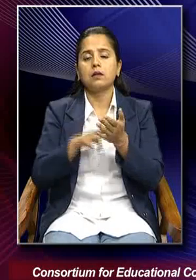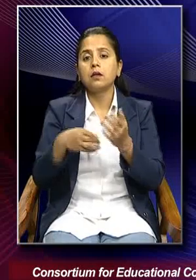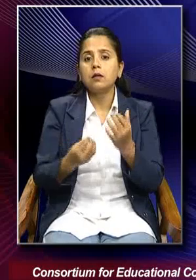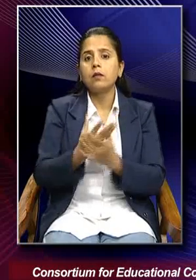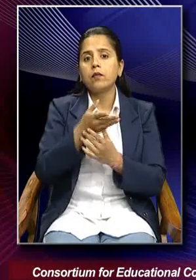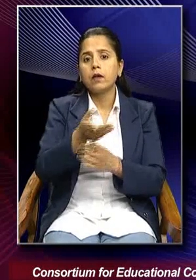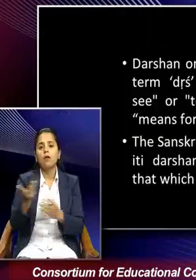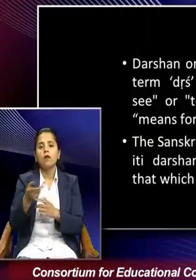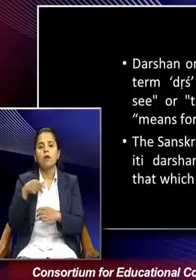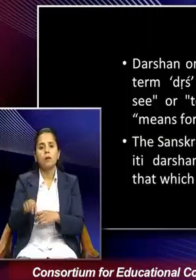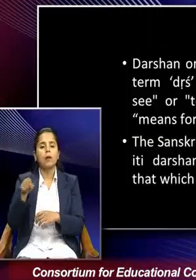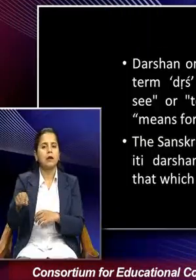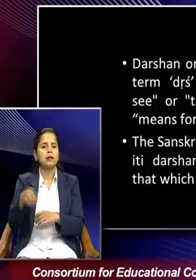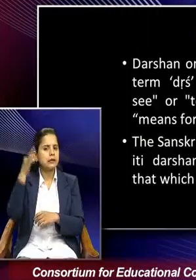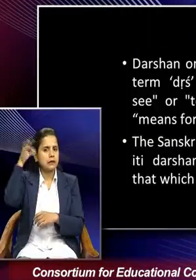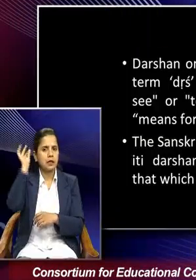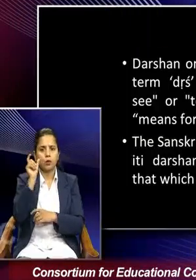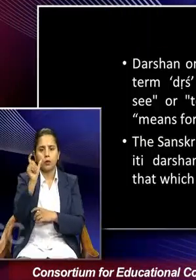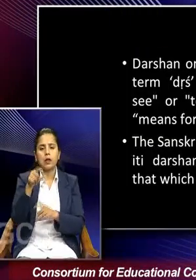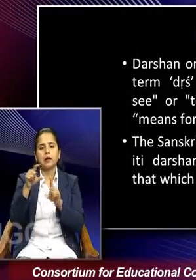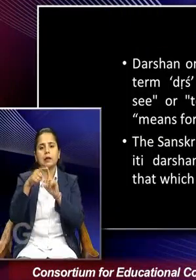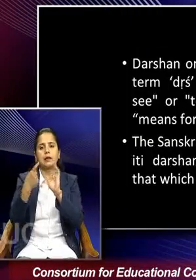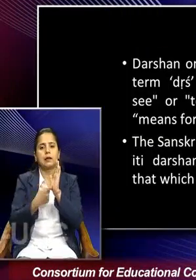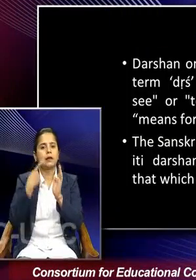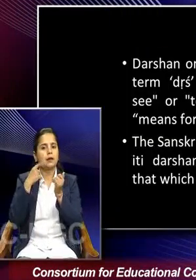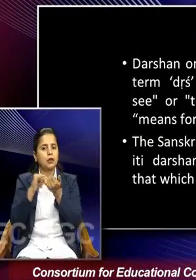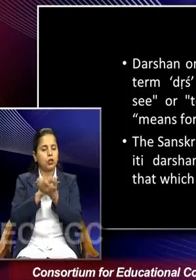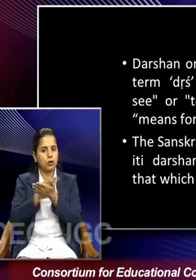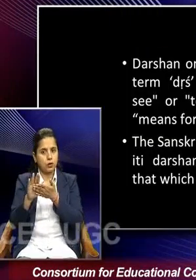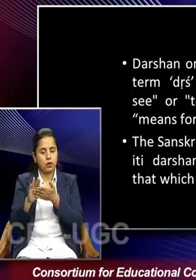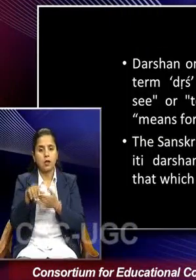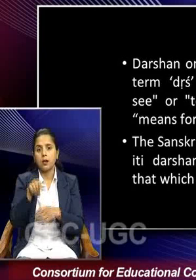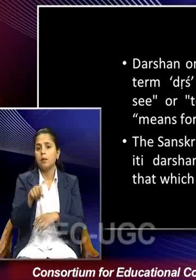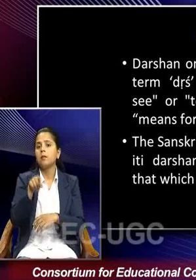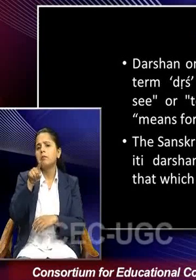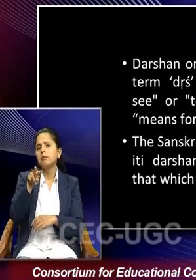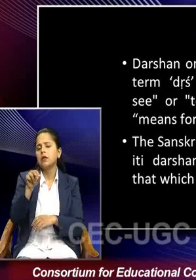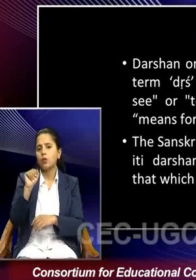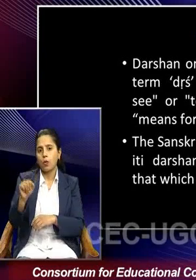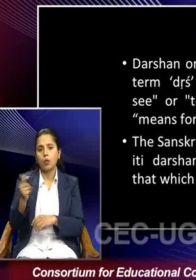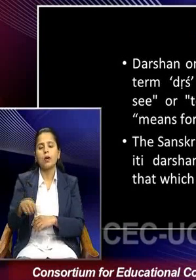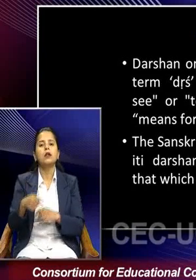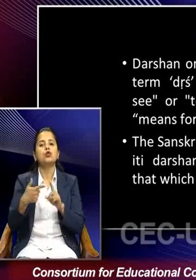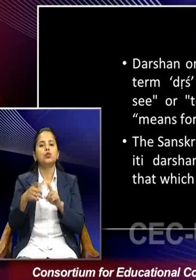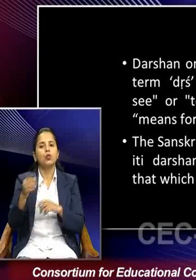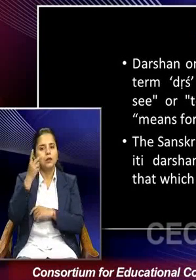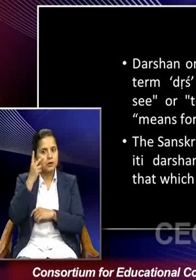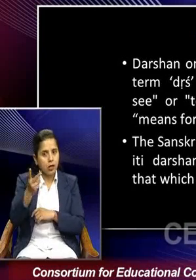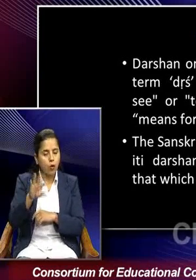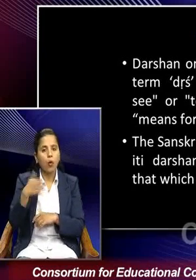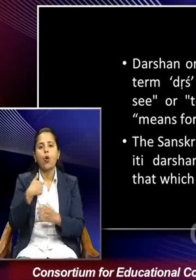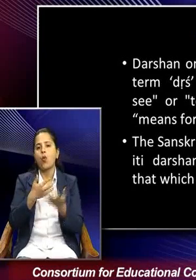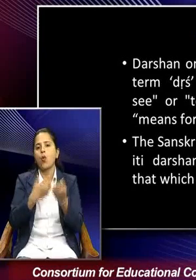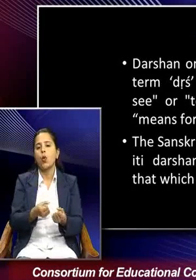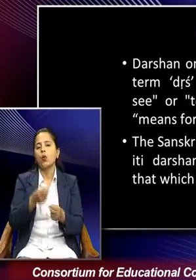originates from the Sanskrit term drisht, that literally means to see or to